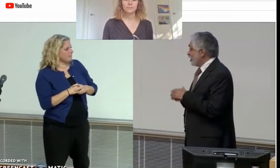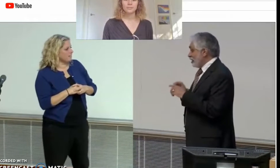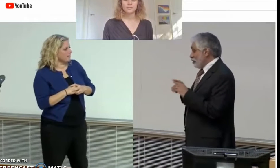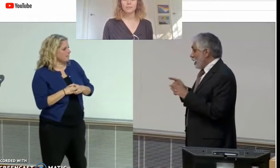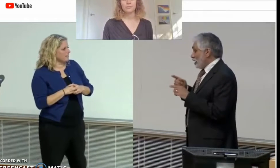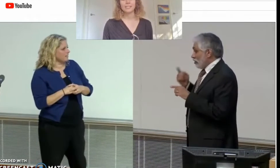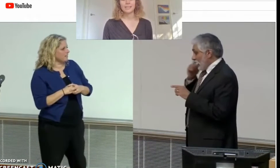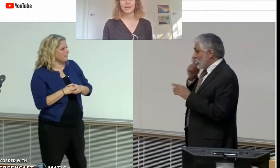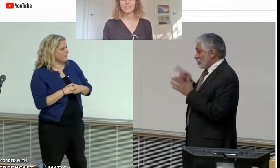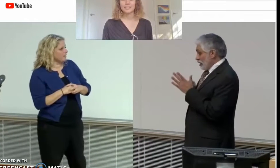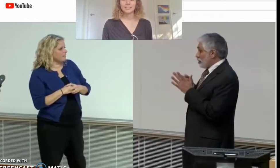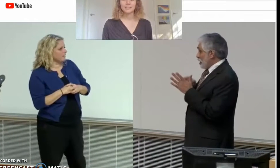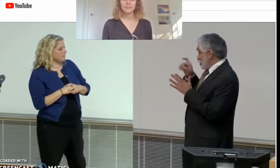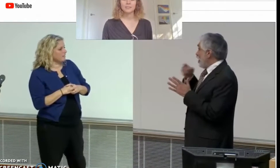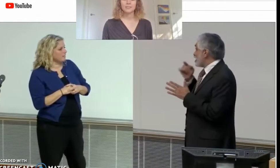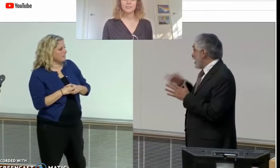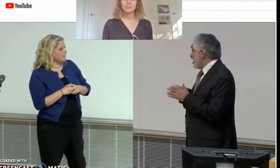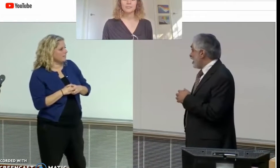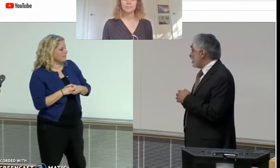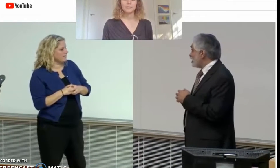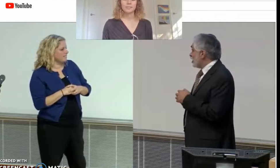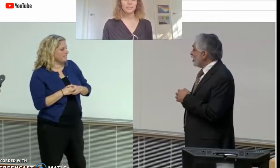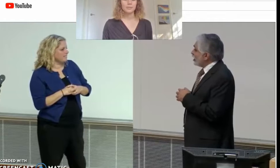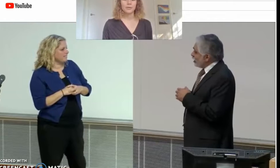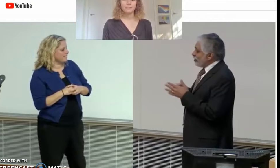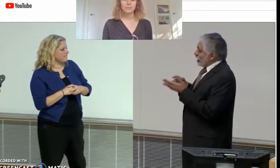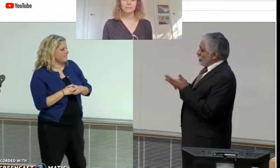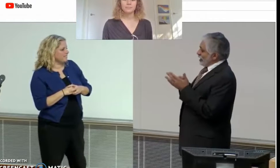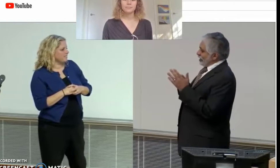Well, it's awful to say that, but sometimes you have to.